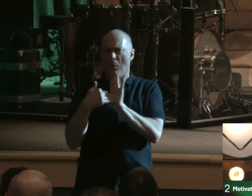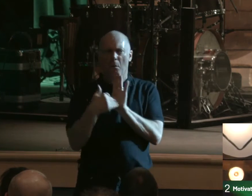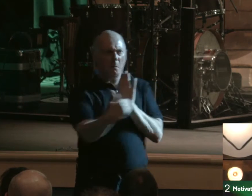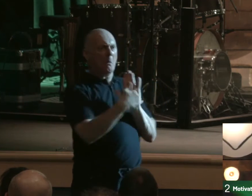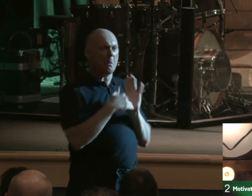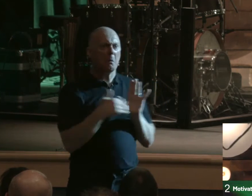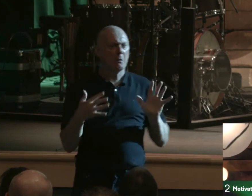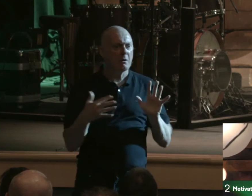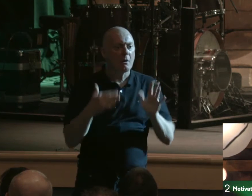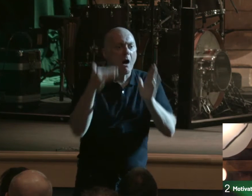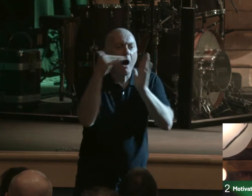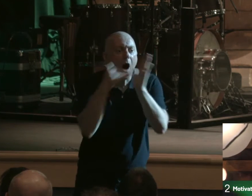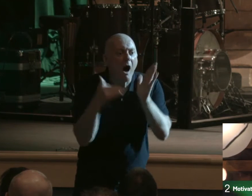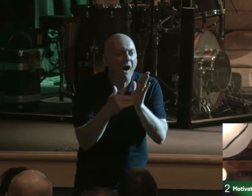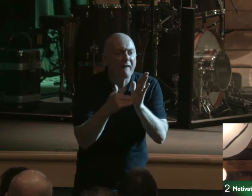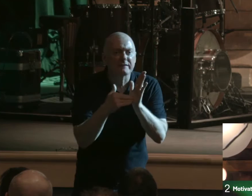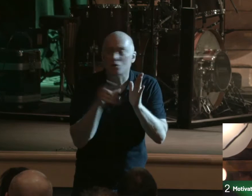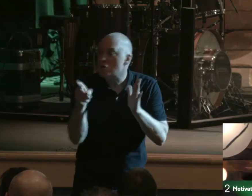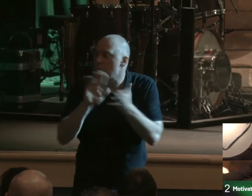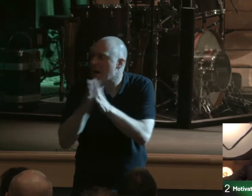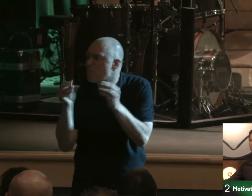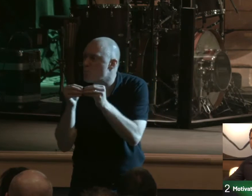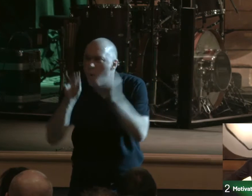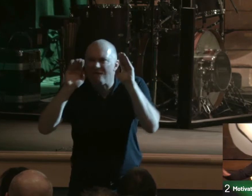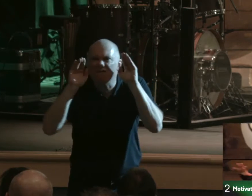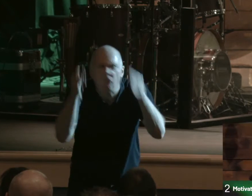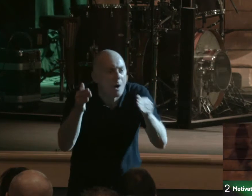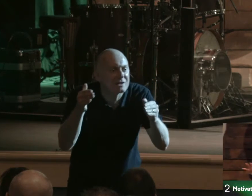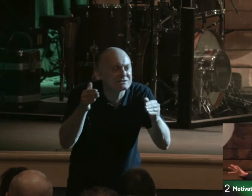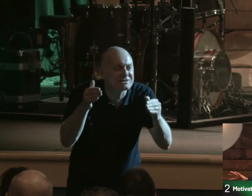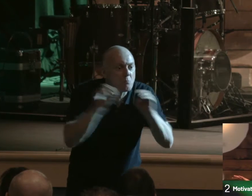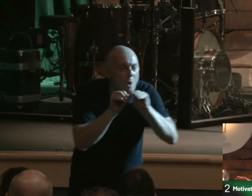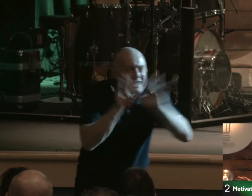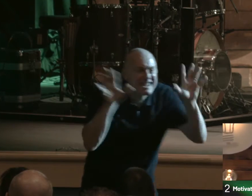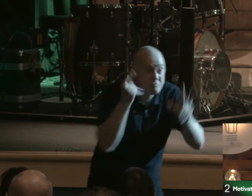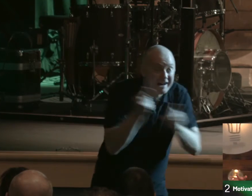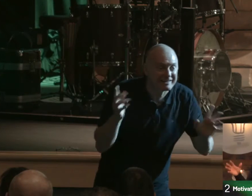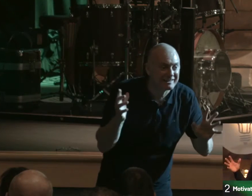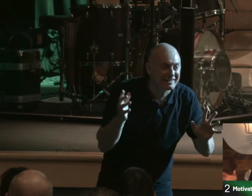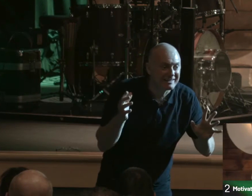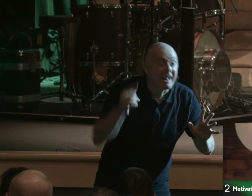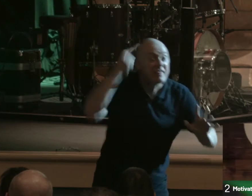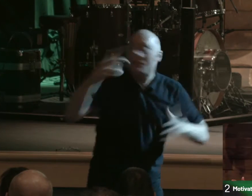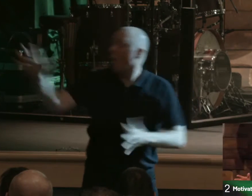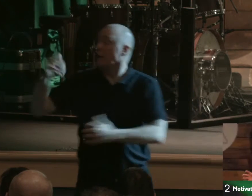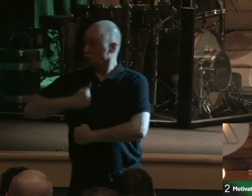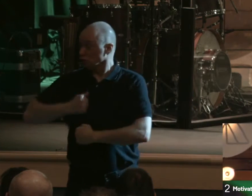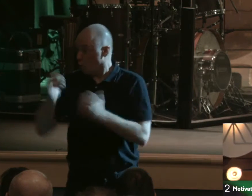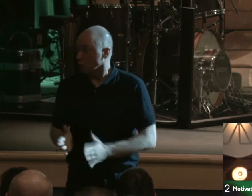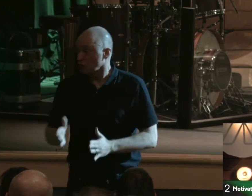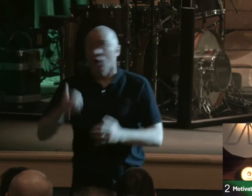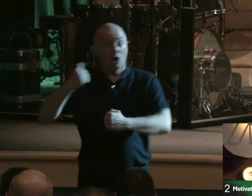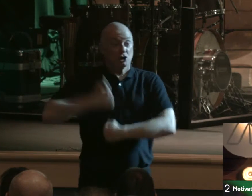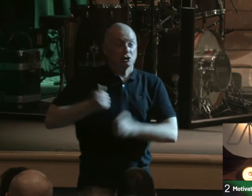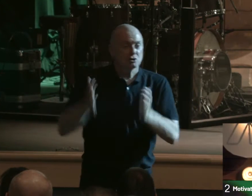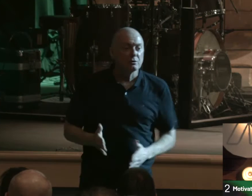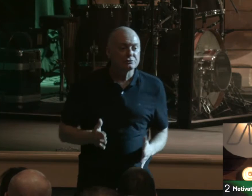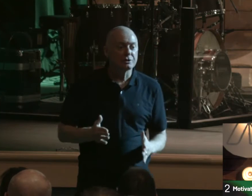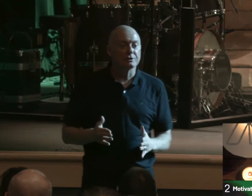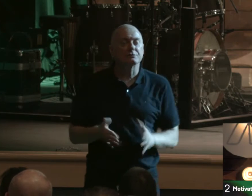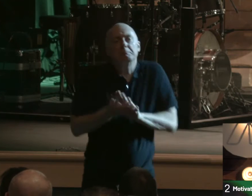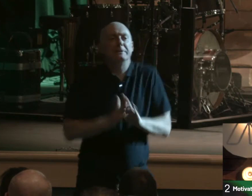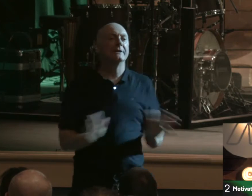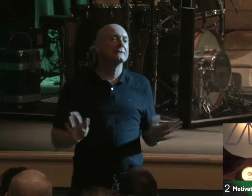opposition, it will often bring focus and clarity and, again, resolve, okay? Think of soldiers. When soldiers are